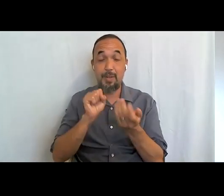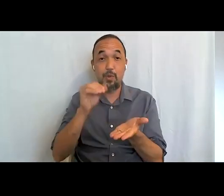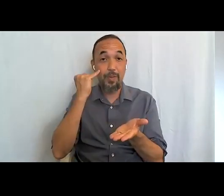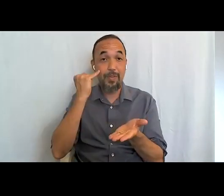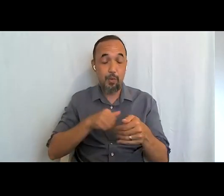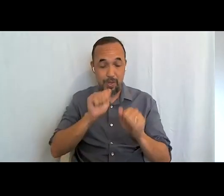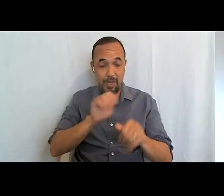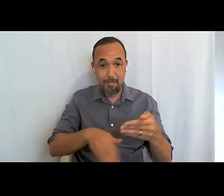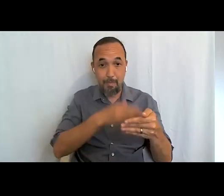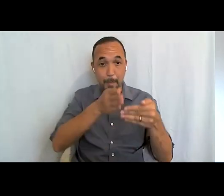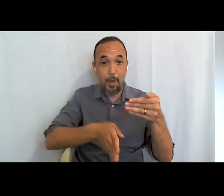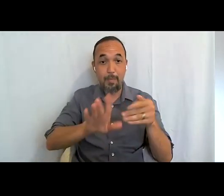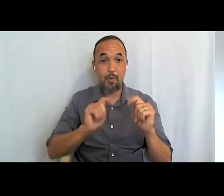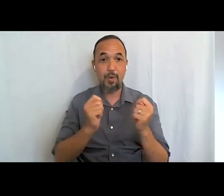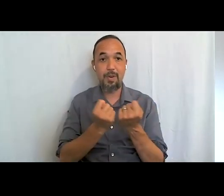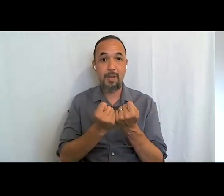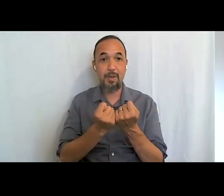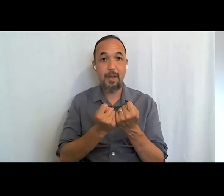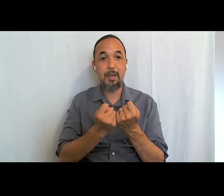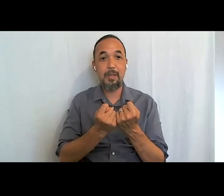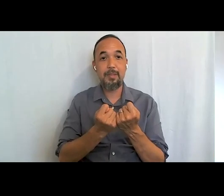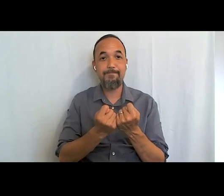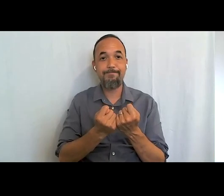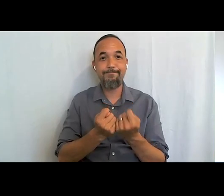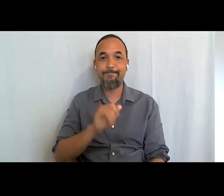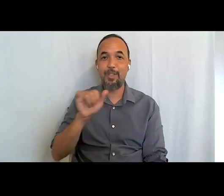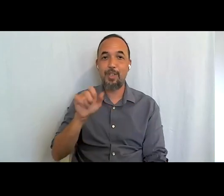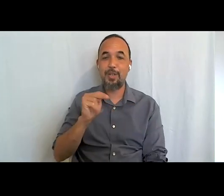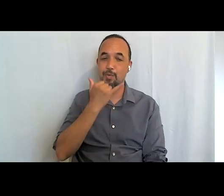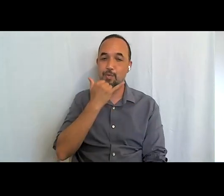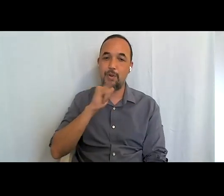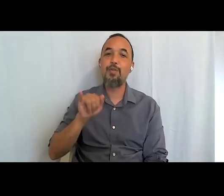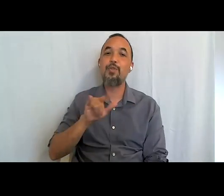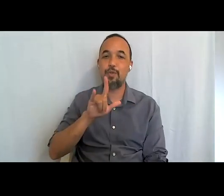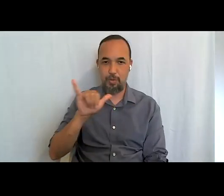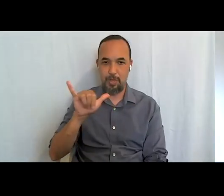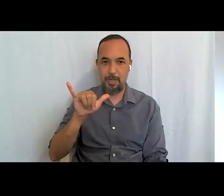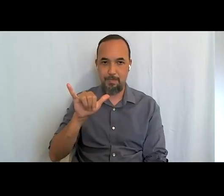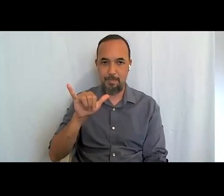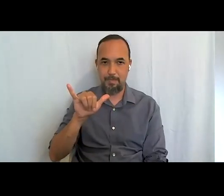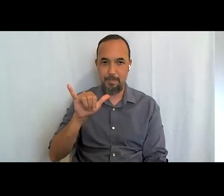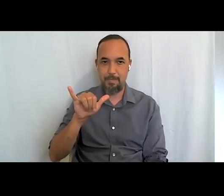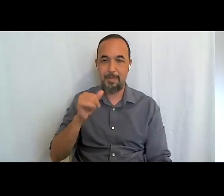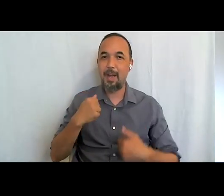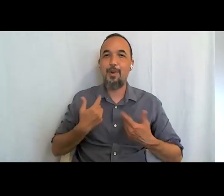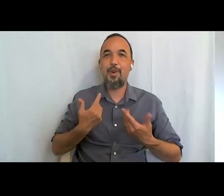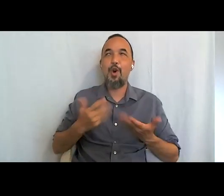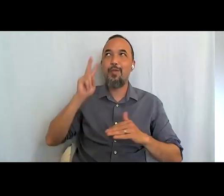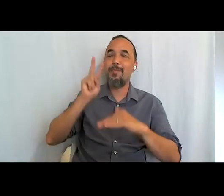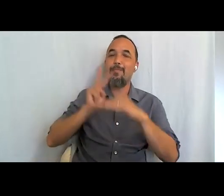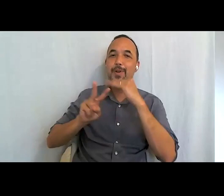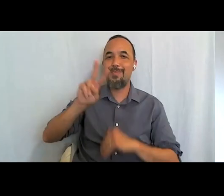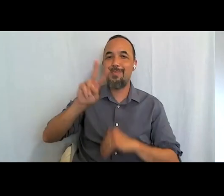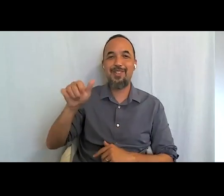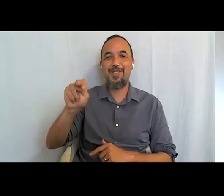done, did not mean to say January, meant to say July. I'm already in January because that's how my mind